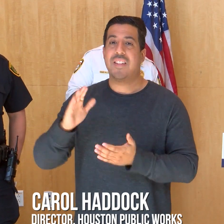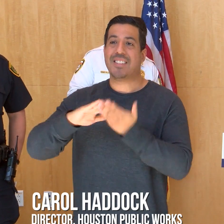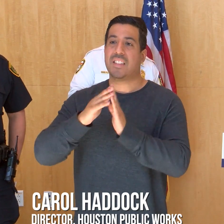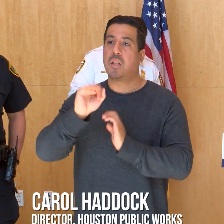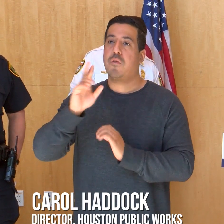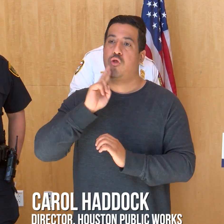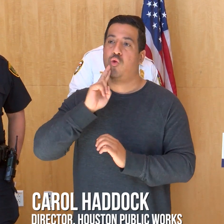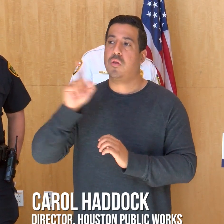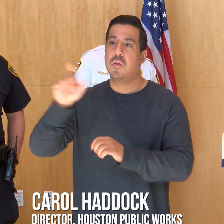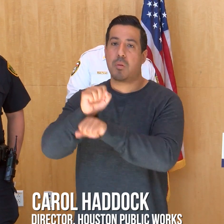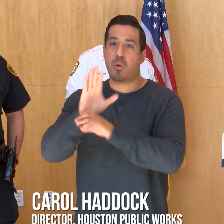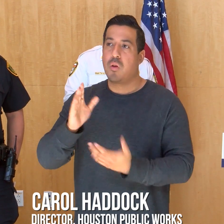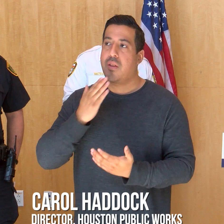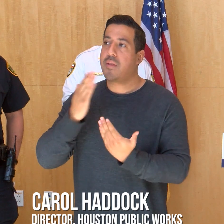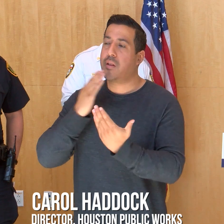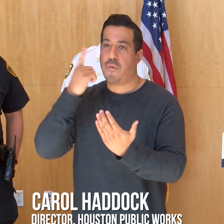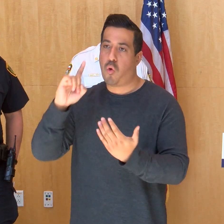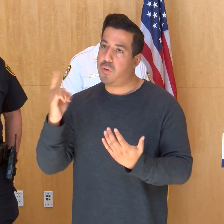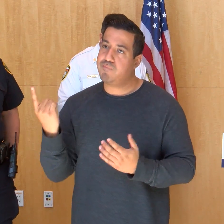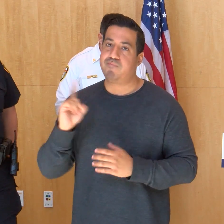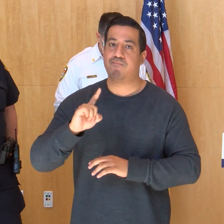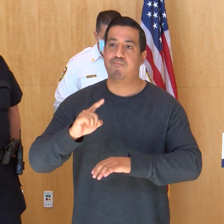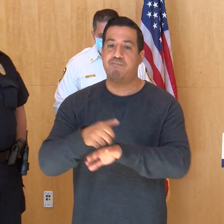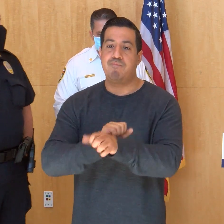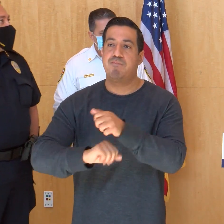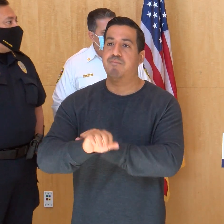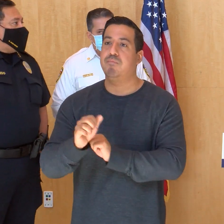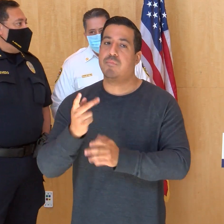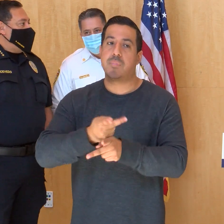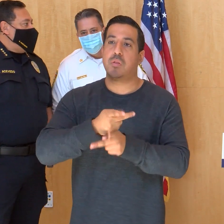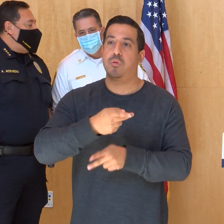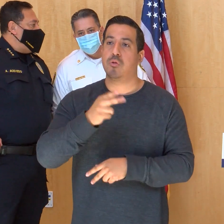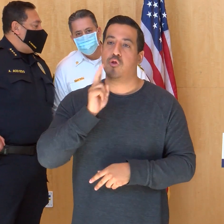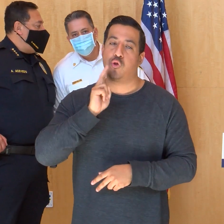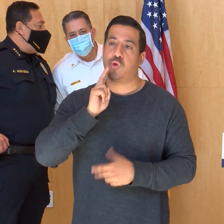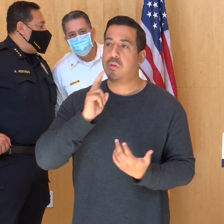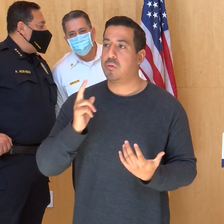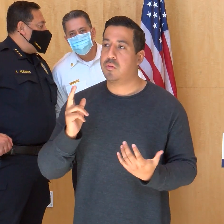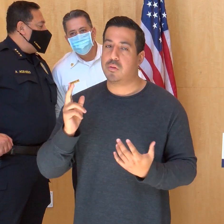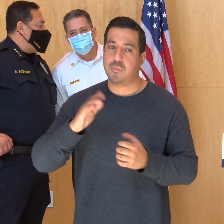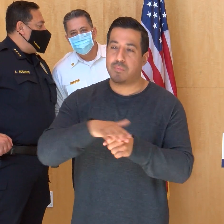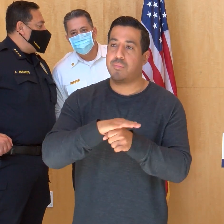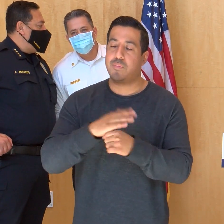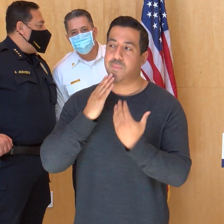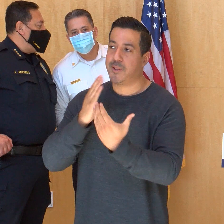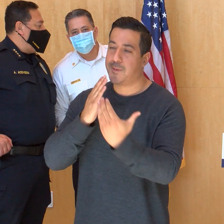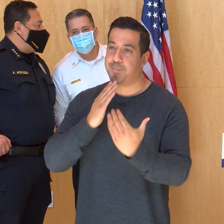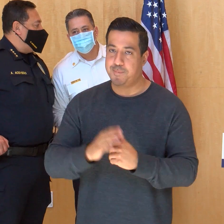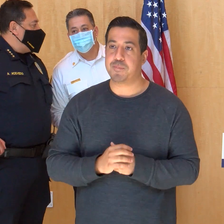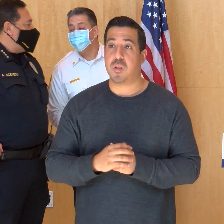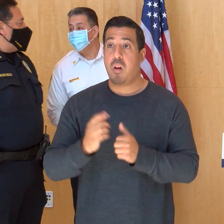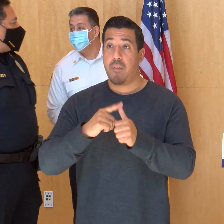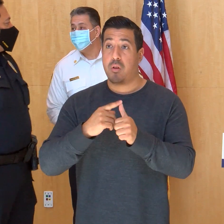employees for stepping up to the plate and taking care of Houstonians as we do this every single day. So I want to start off